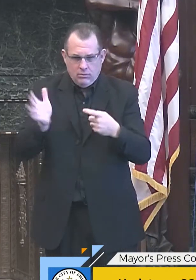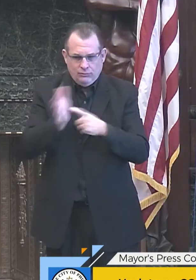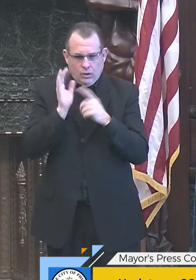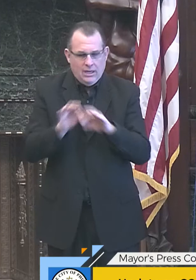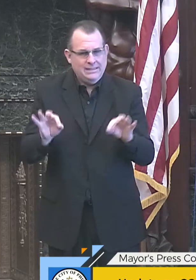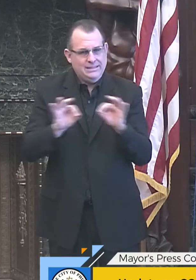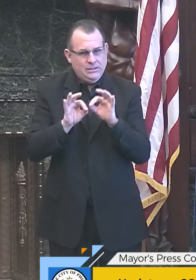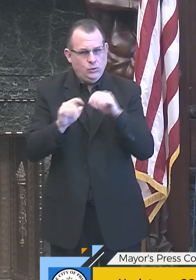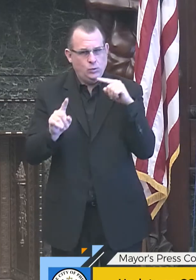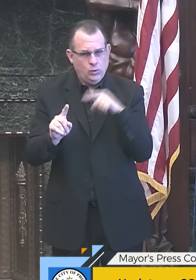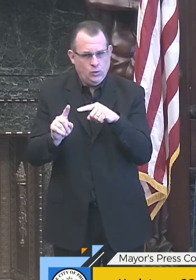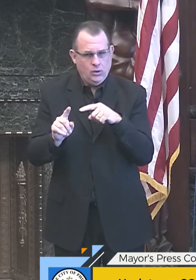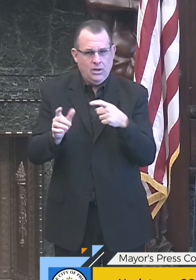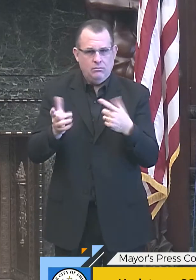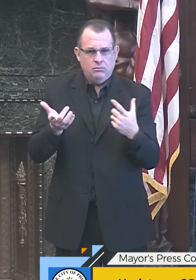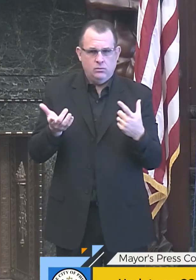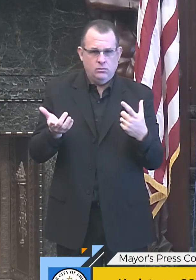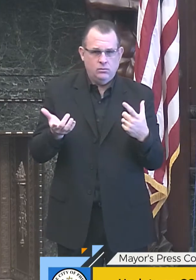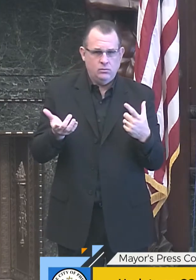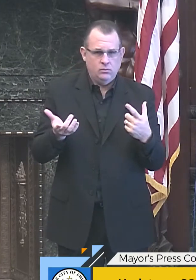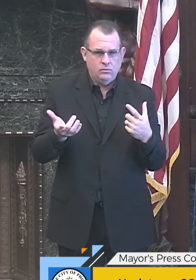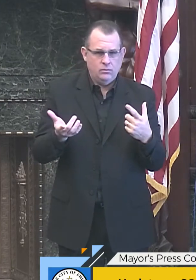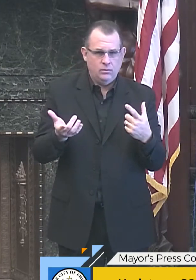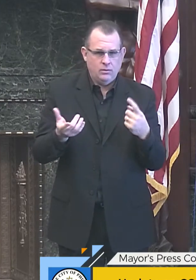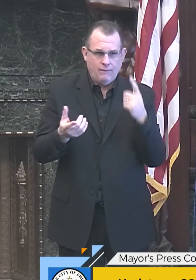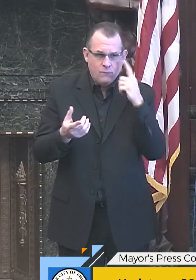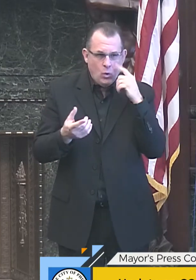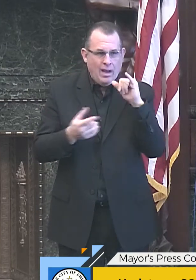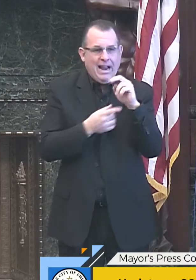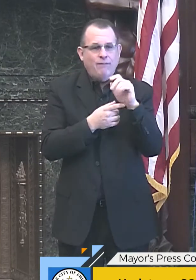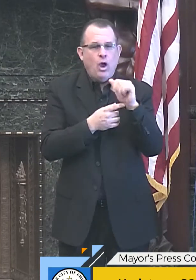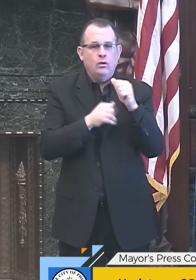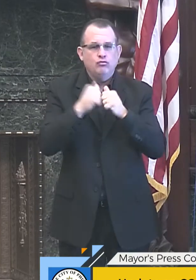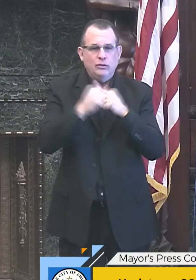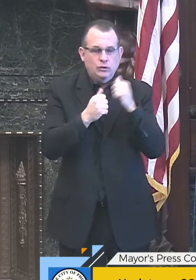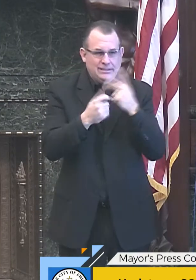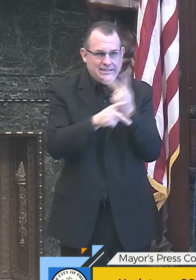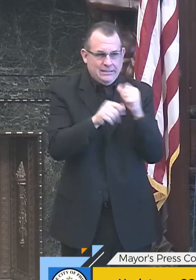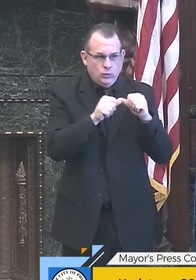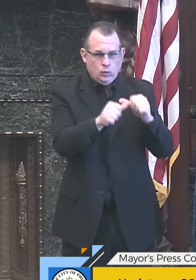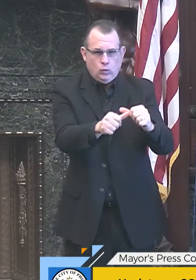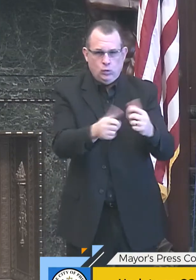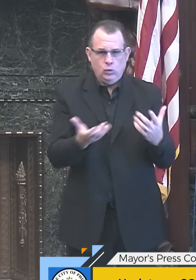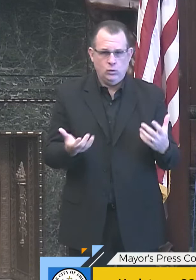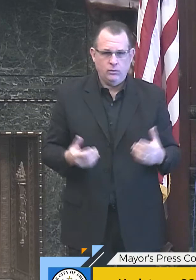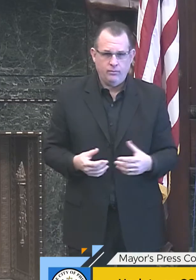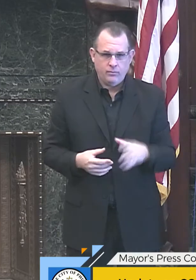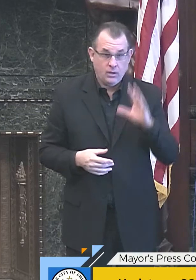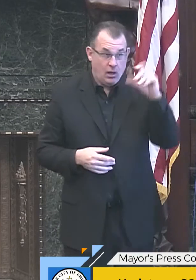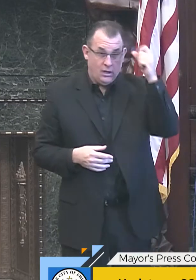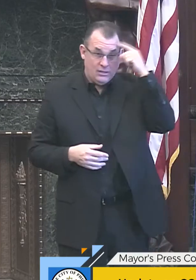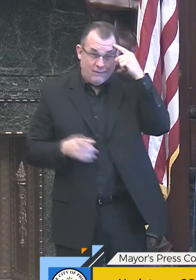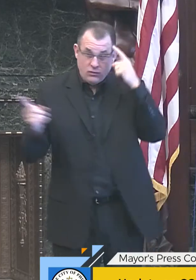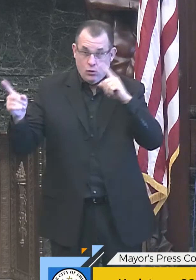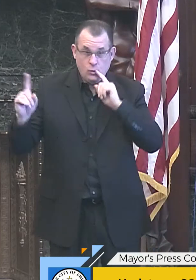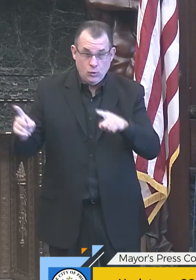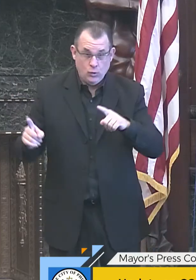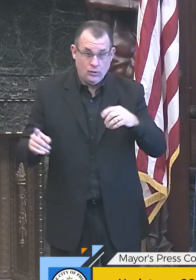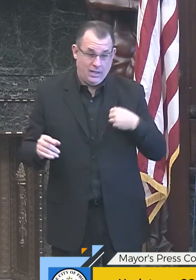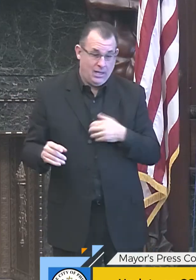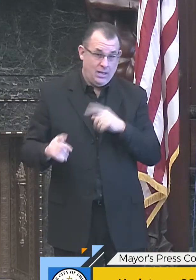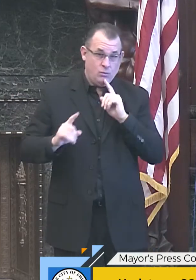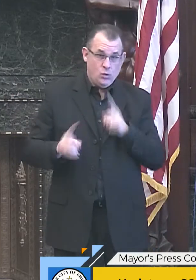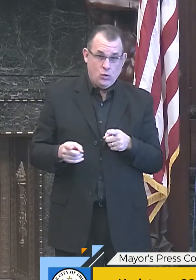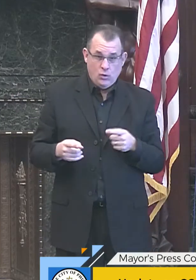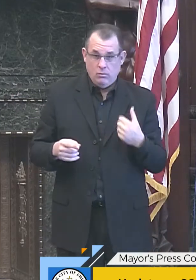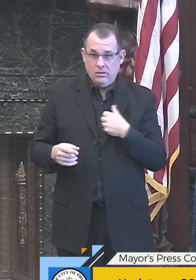infrastructure repairs going forward. But again, as the governor's order and our order have indicated that we are